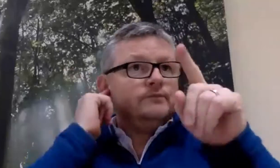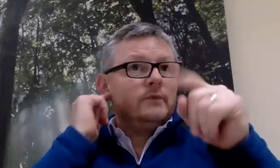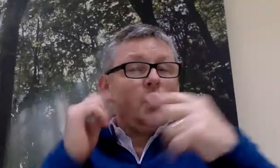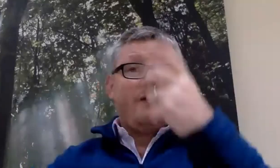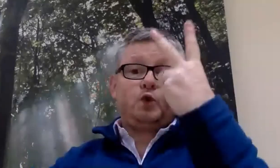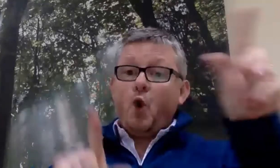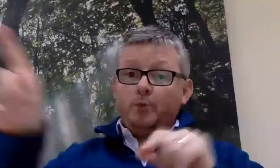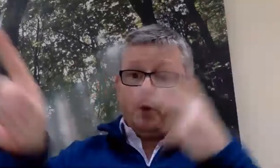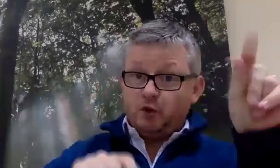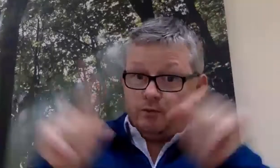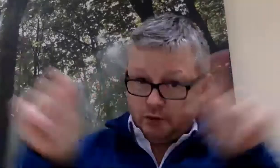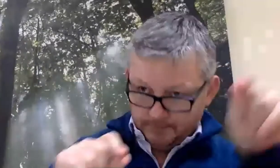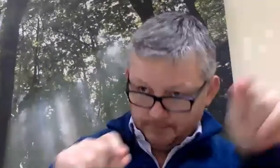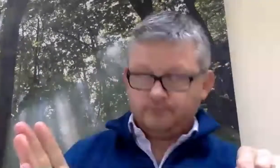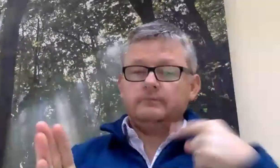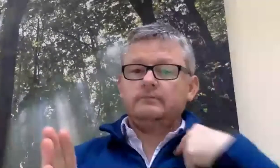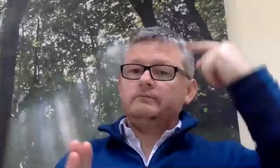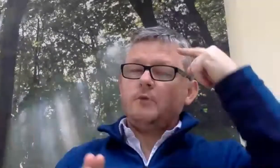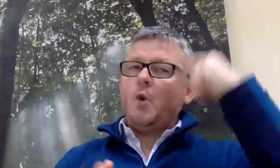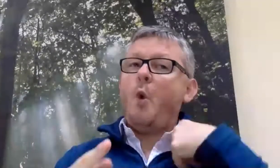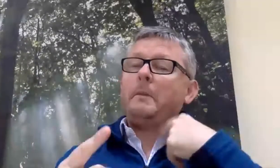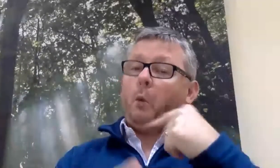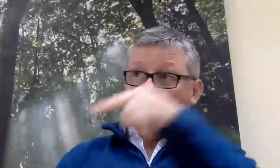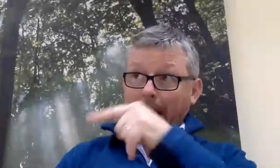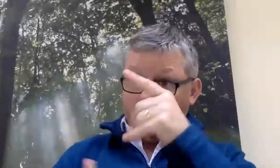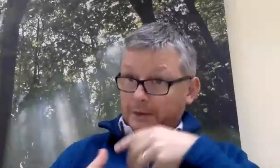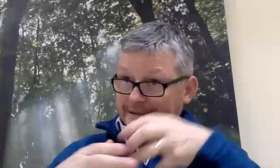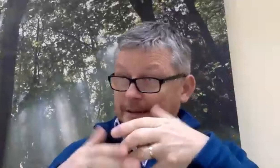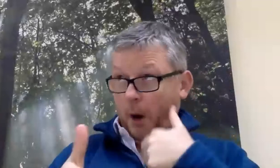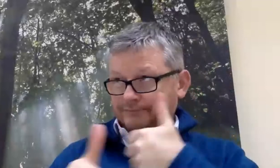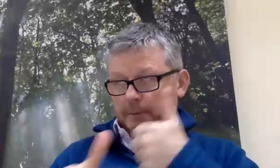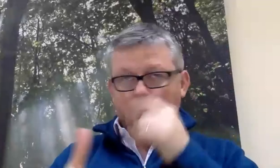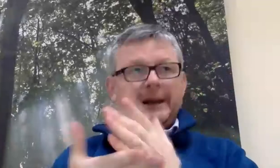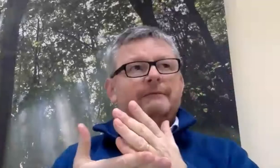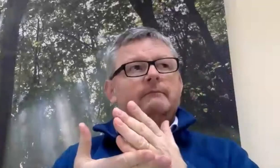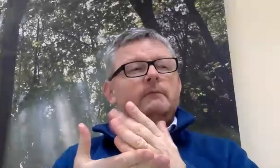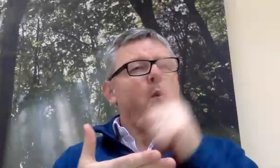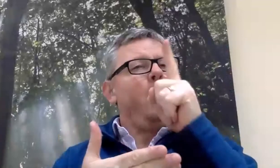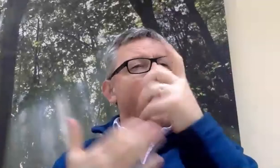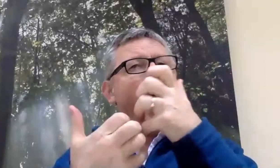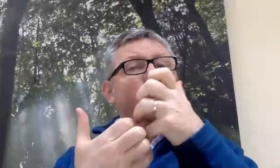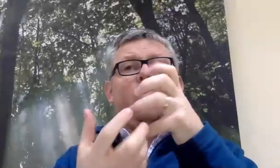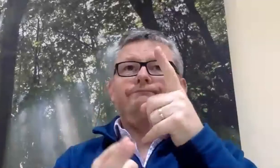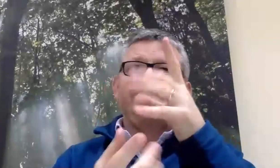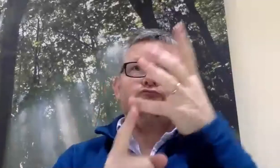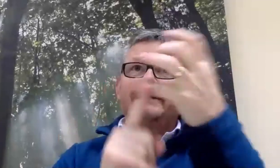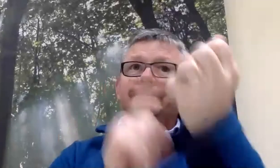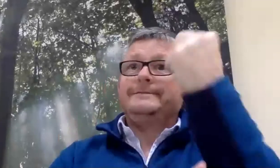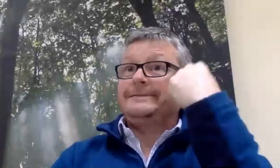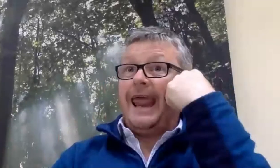Okay, so we kind of have a couple of approaches in terms of recruitment. I mean, certainly, in